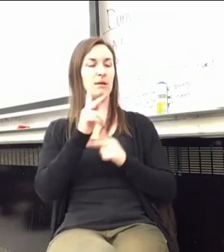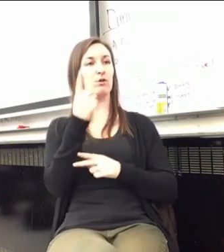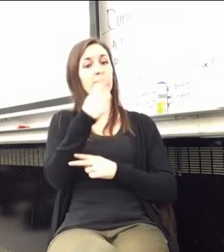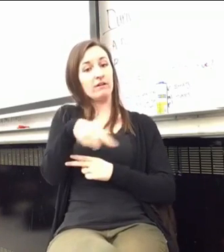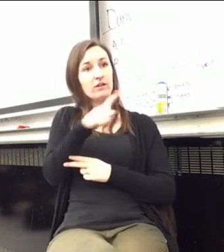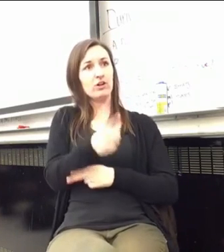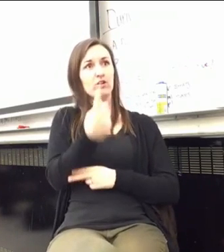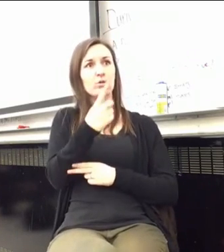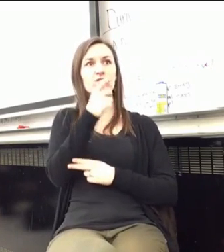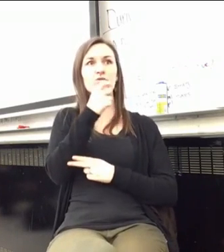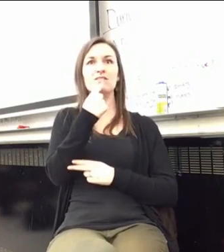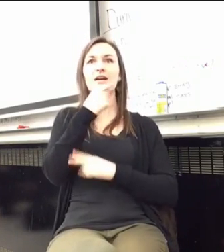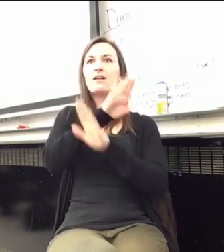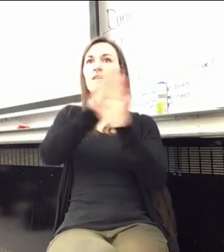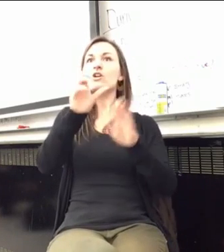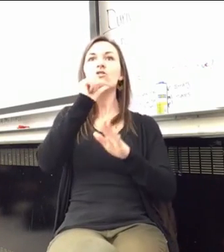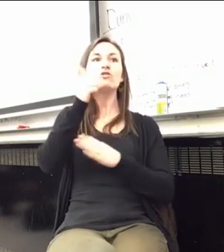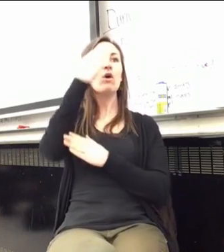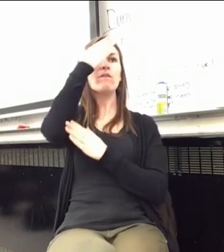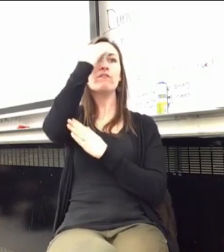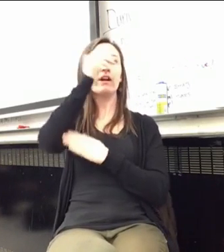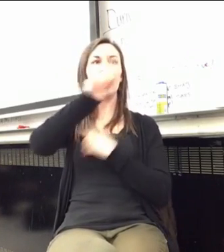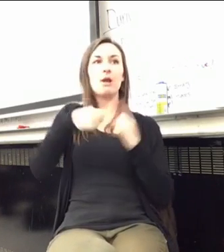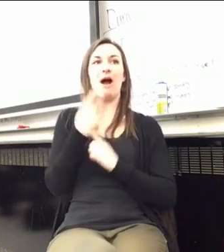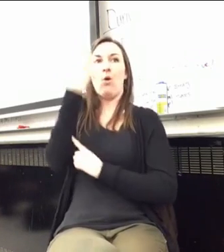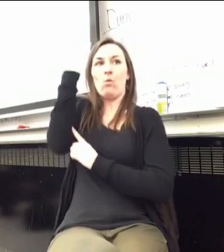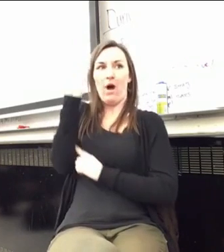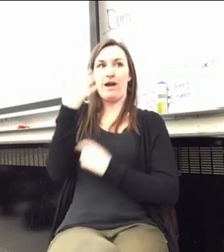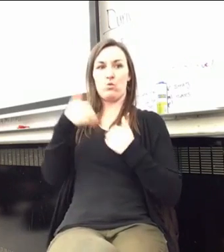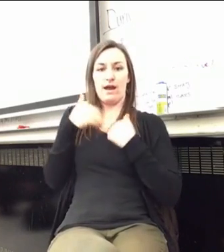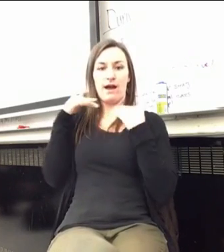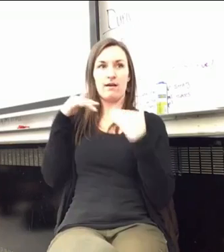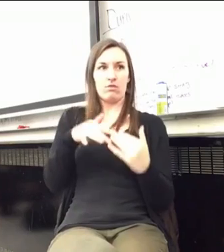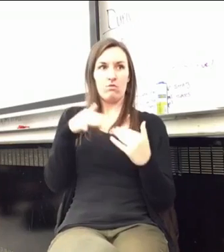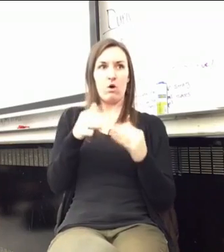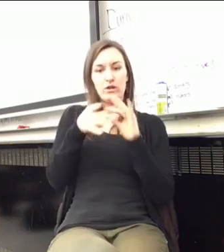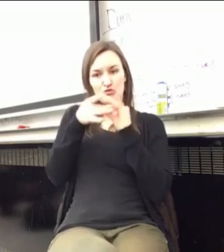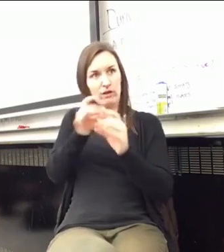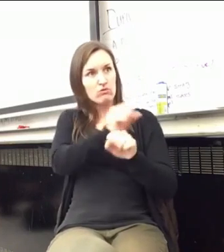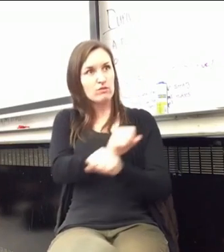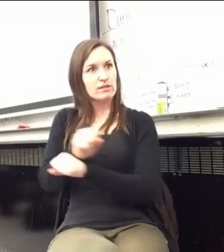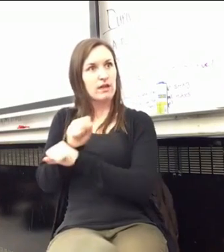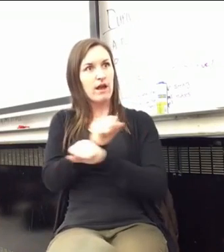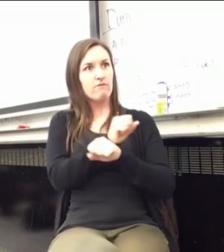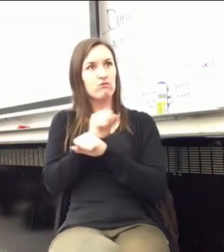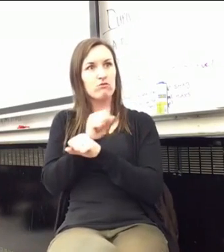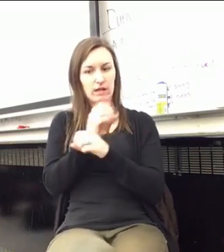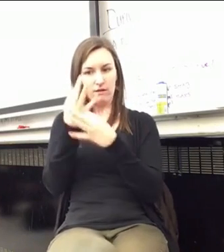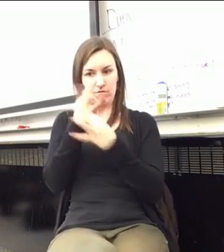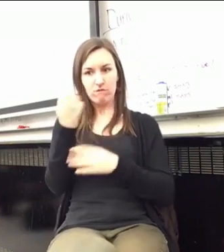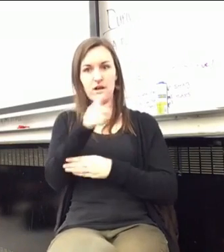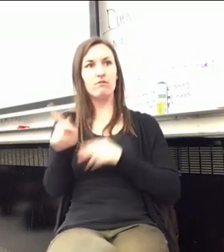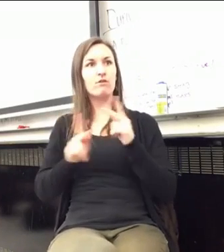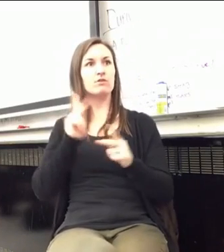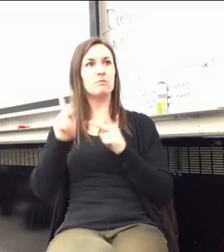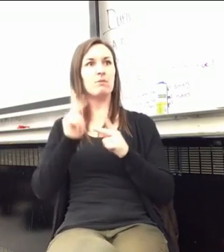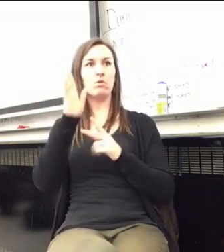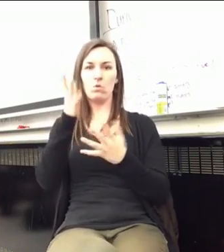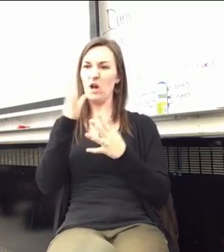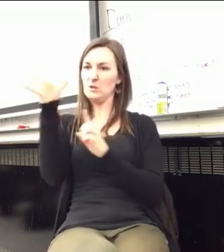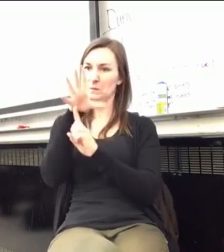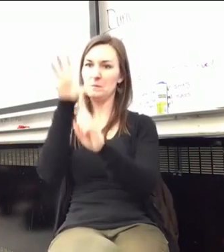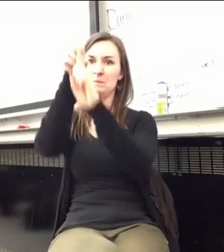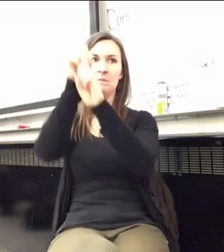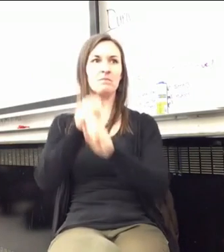we fought this war. We fought this war to end slavery, and that is what we're going to do at any and all costs. Have you guys ever heard of the terms